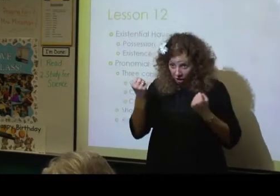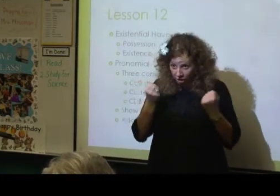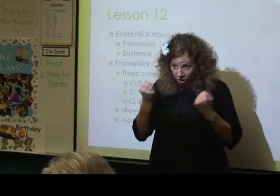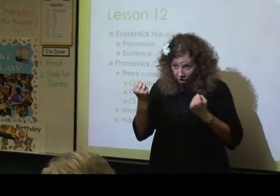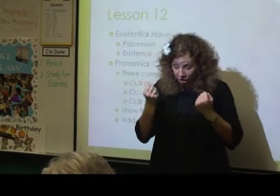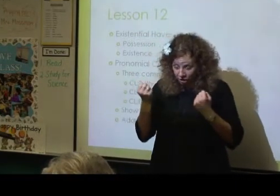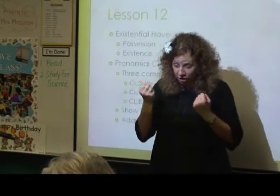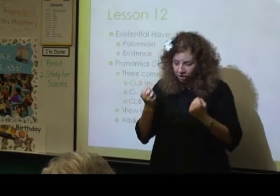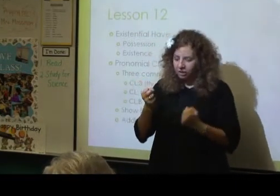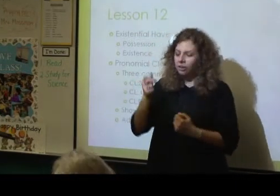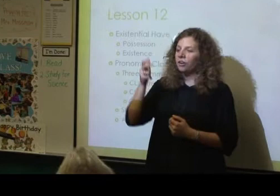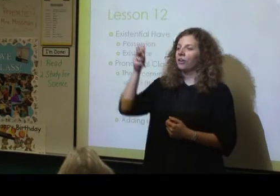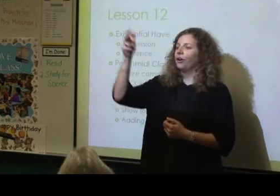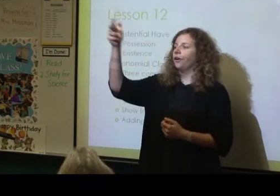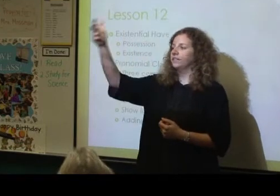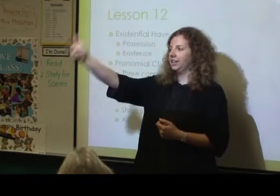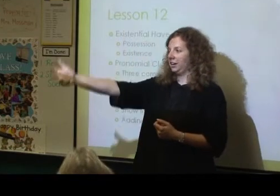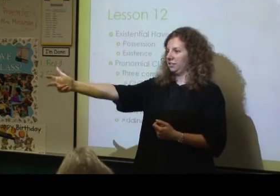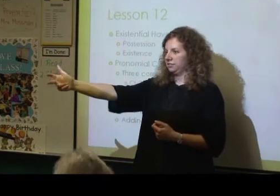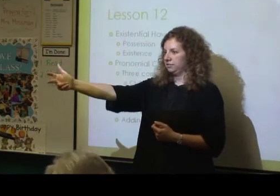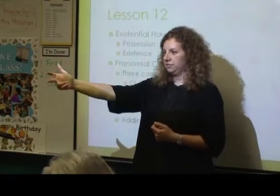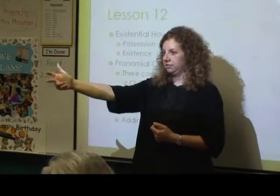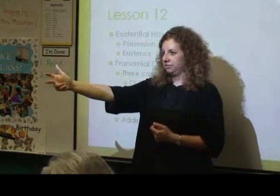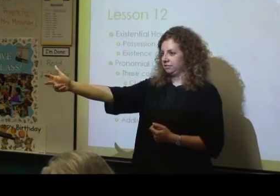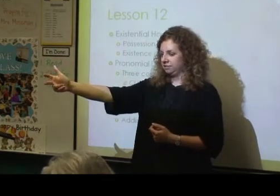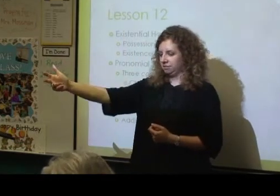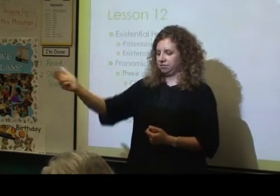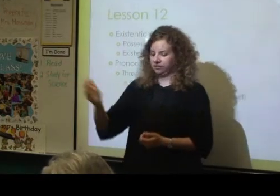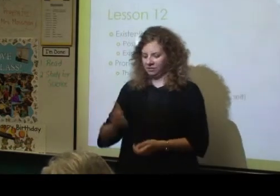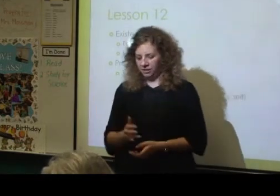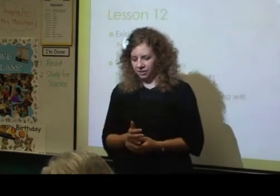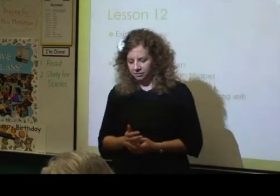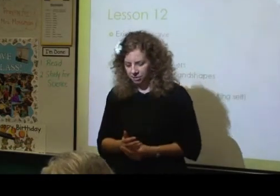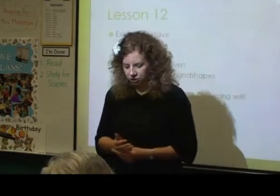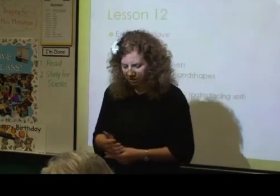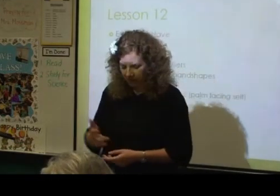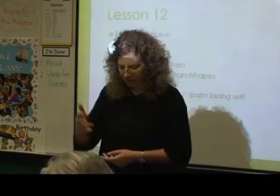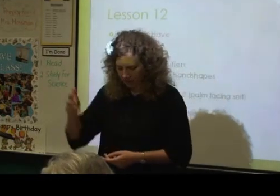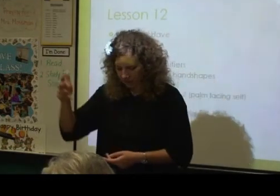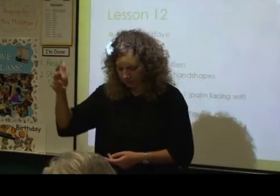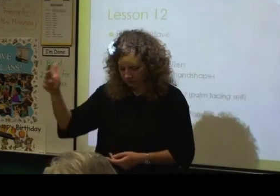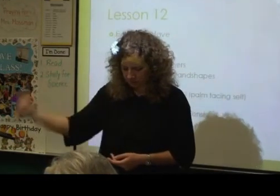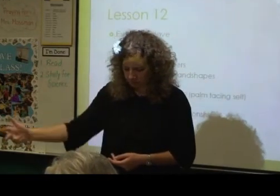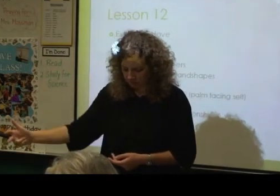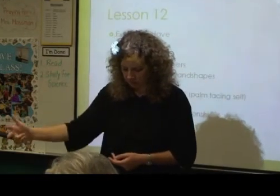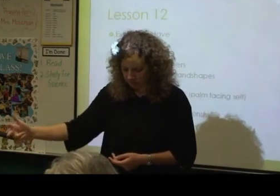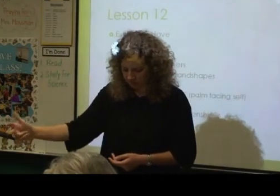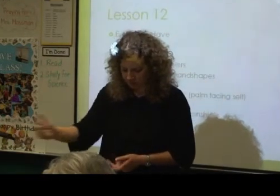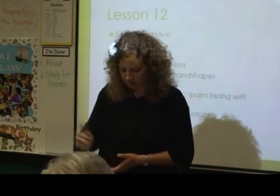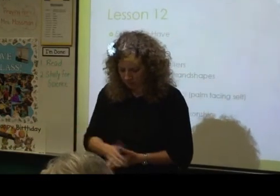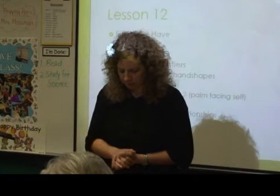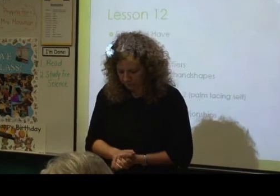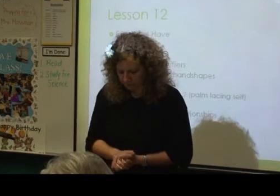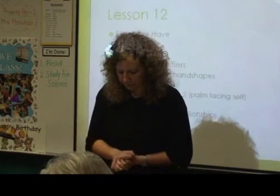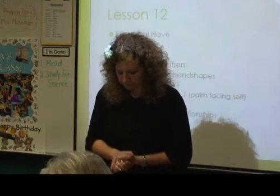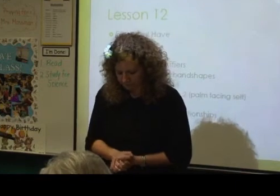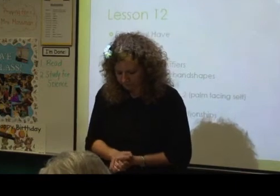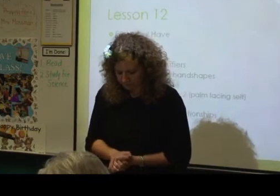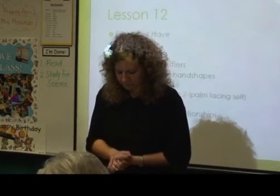car over there. Okay, they're just setting it down in a different spot.